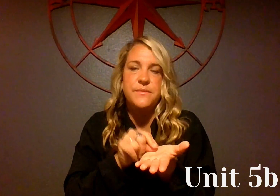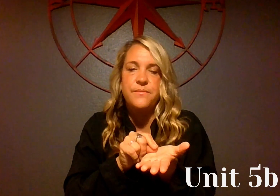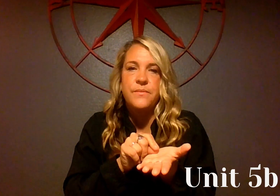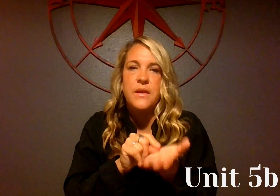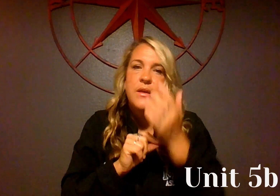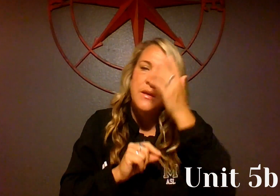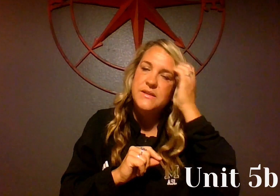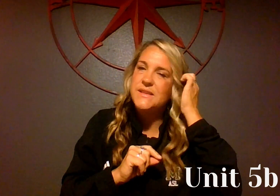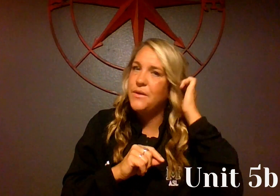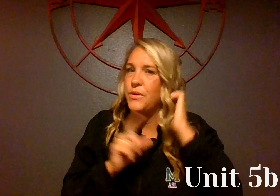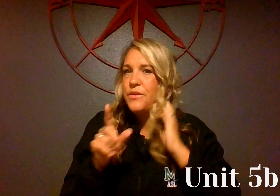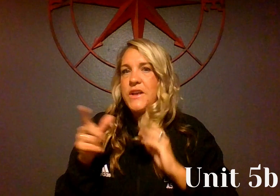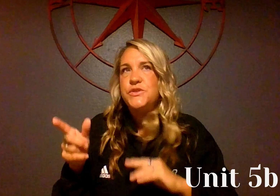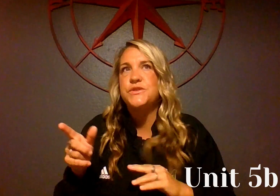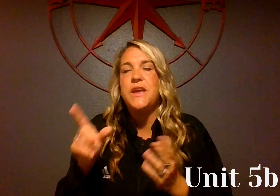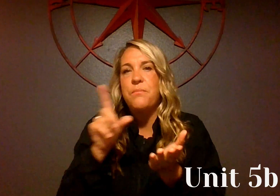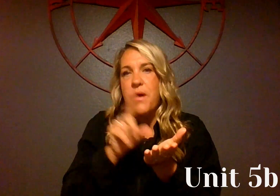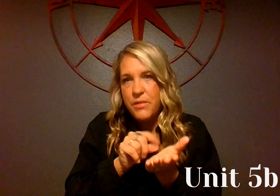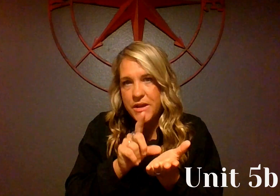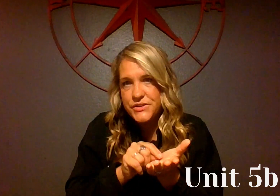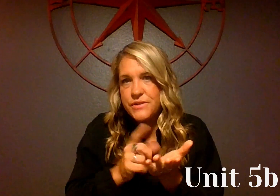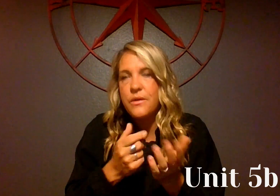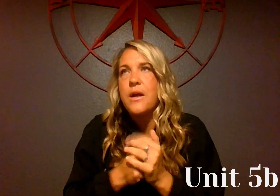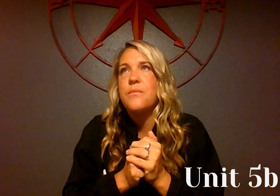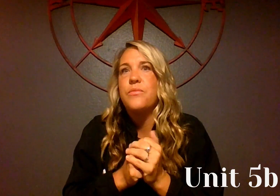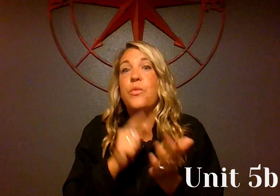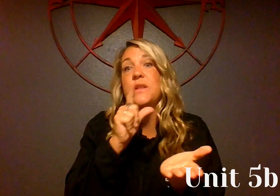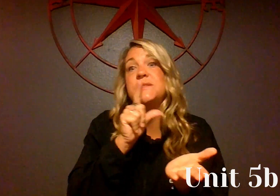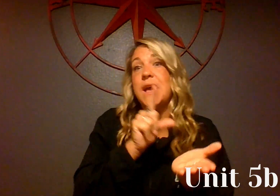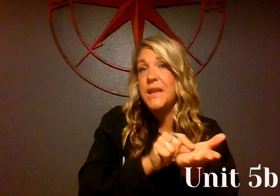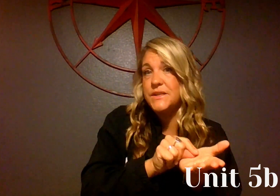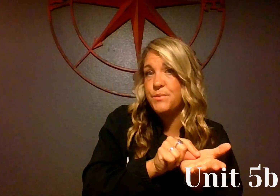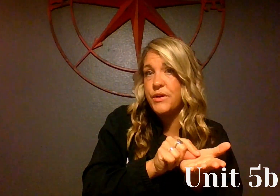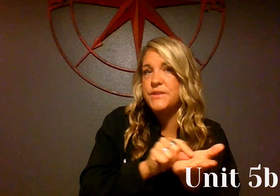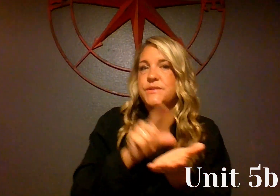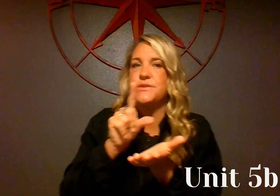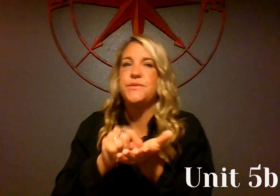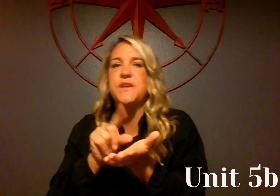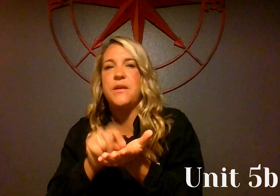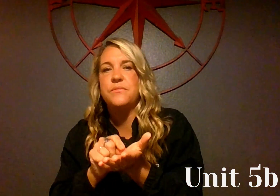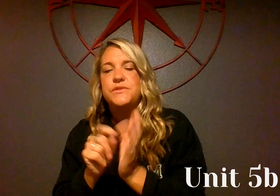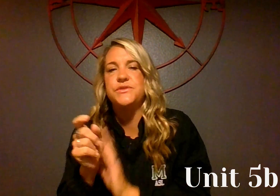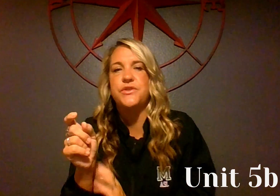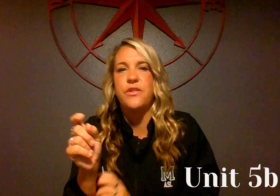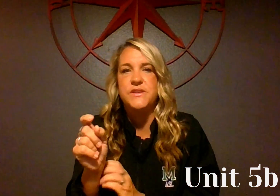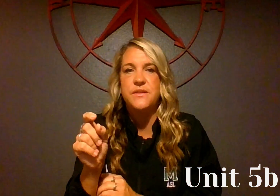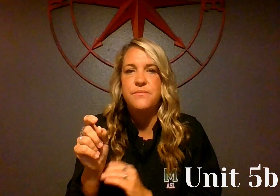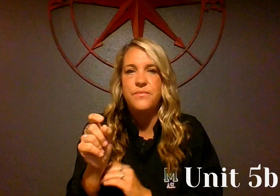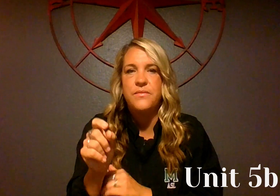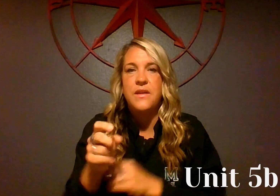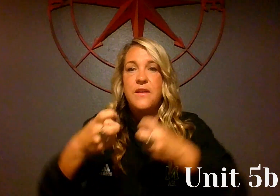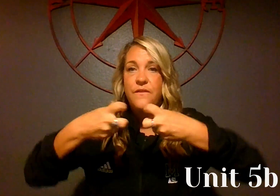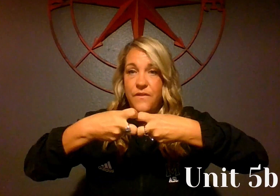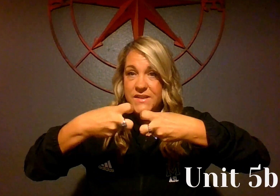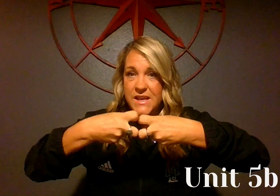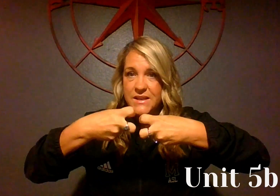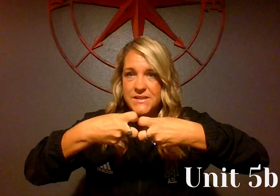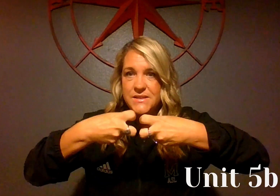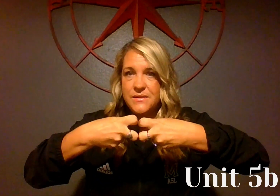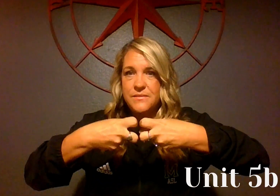journalism. It's like when things used to get published. The 1 sign is print, 2 times journalism. Physics,